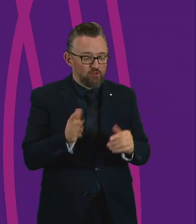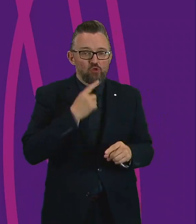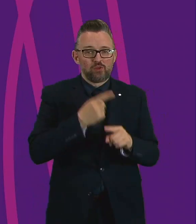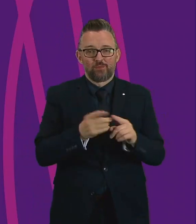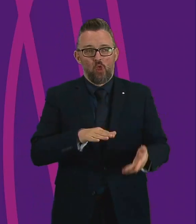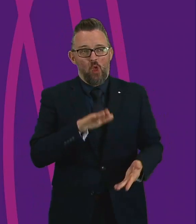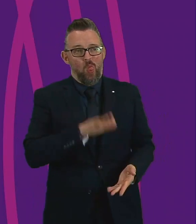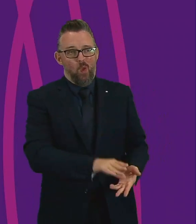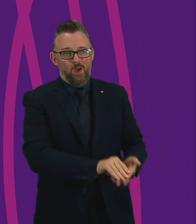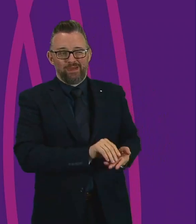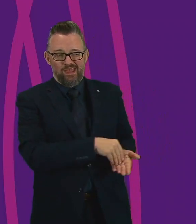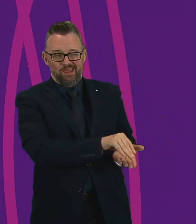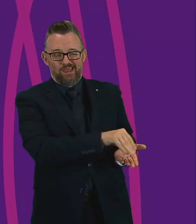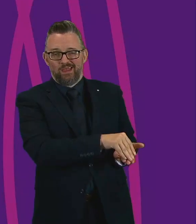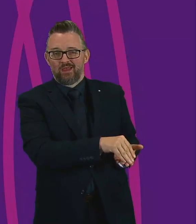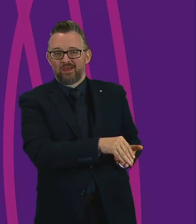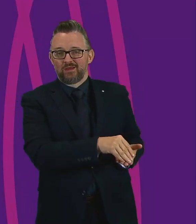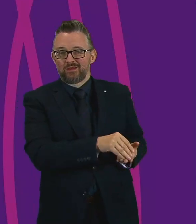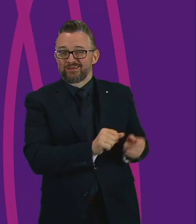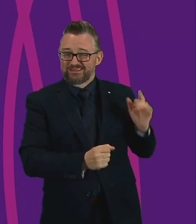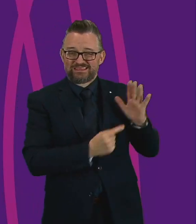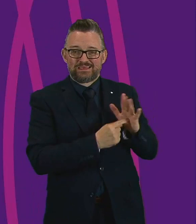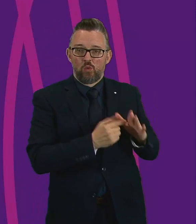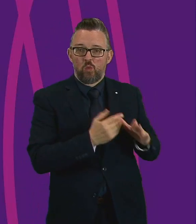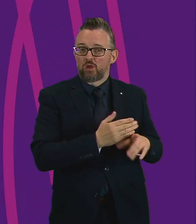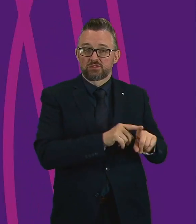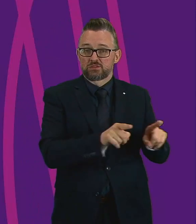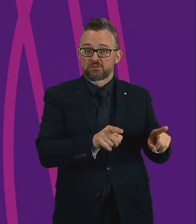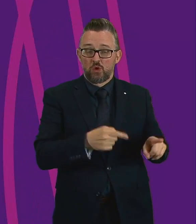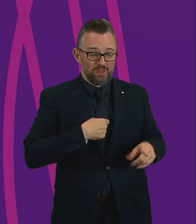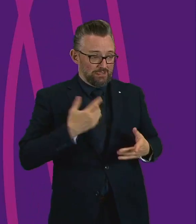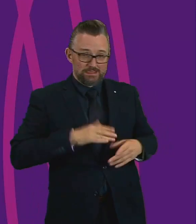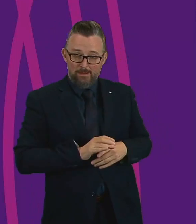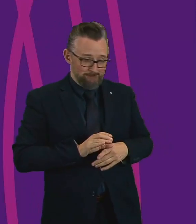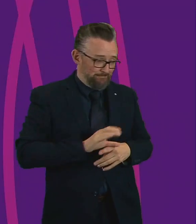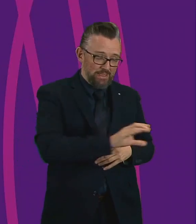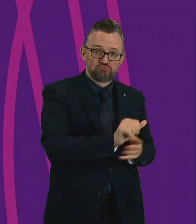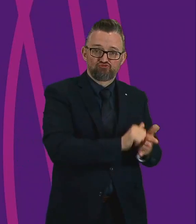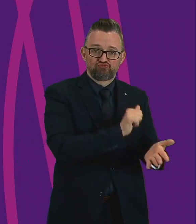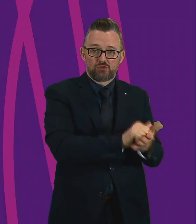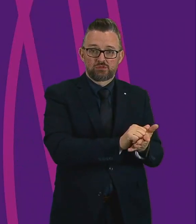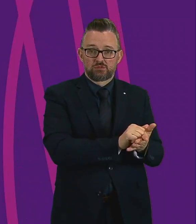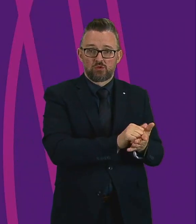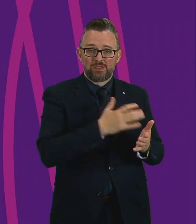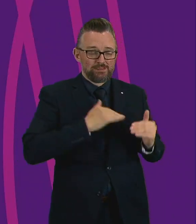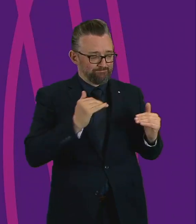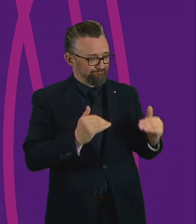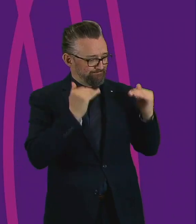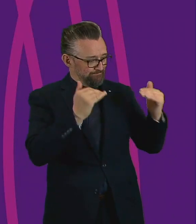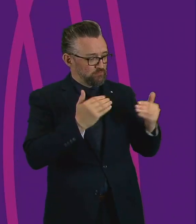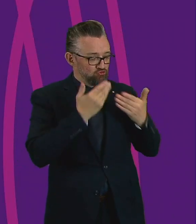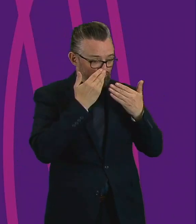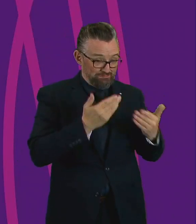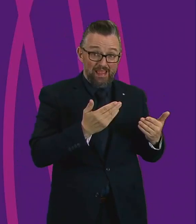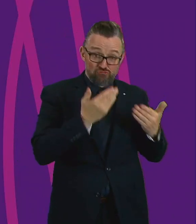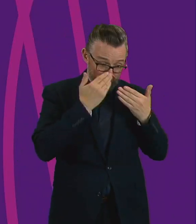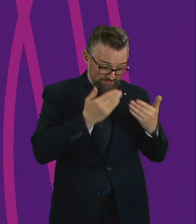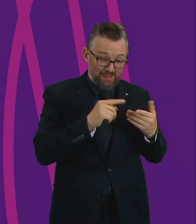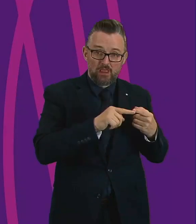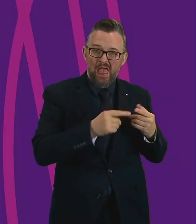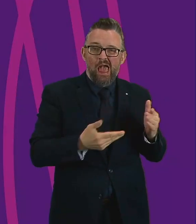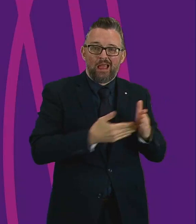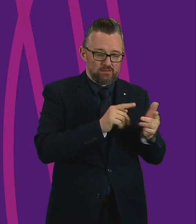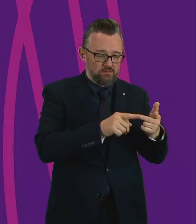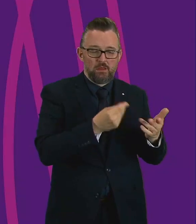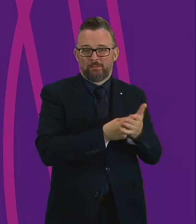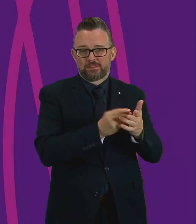of our key workers, people that we must reward not just with esteem, but also financially. And we must